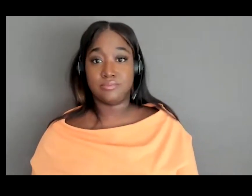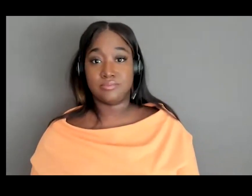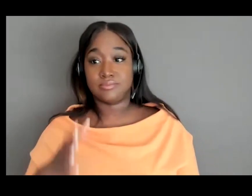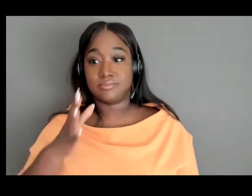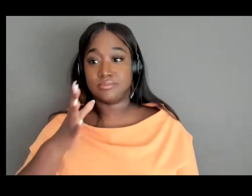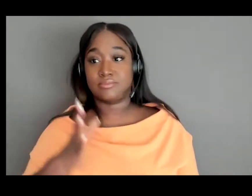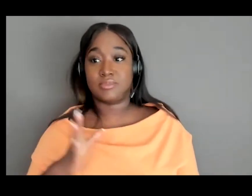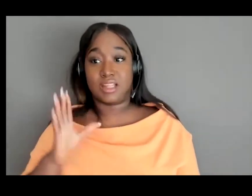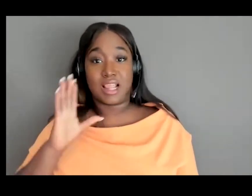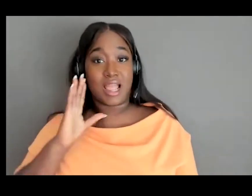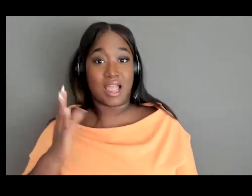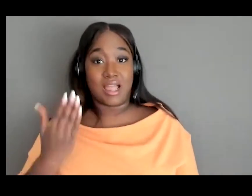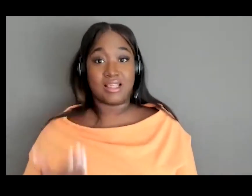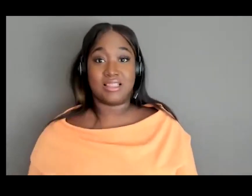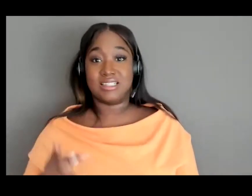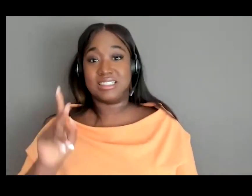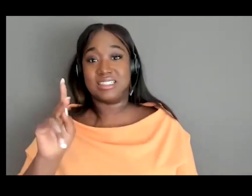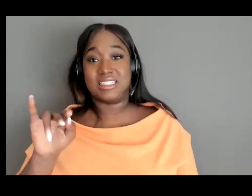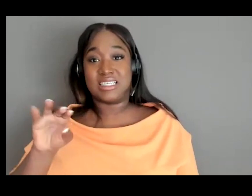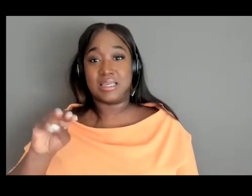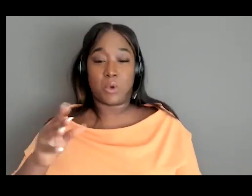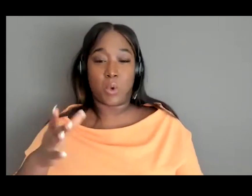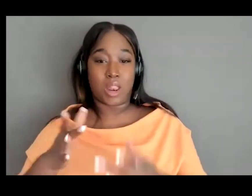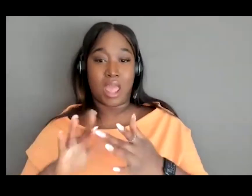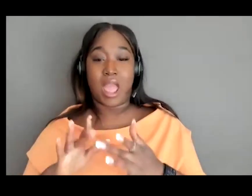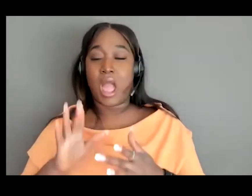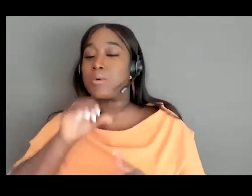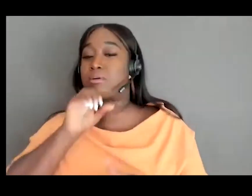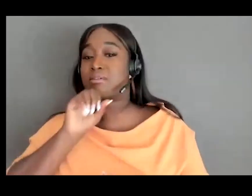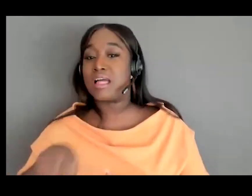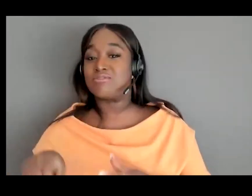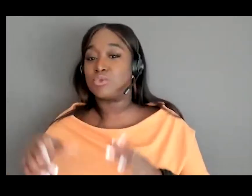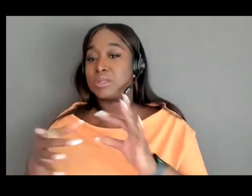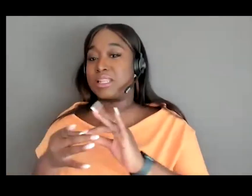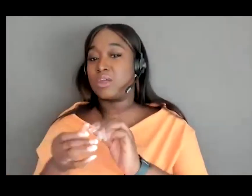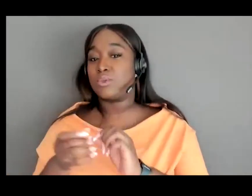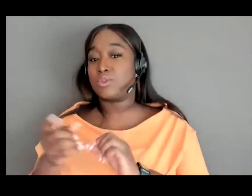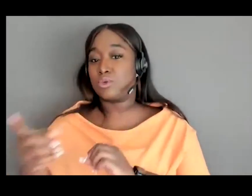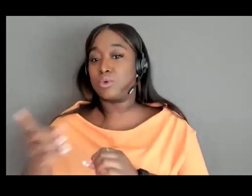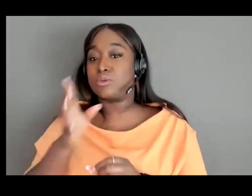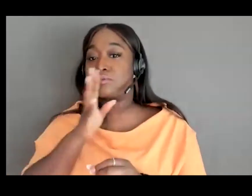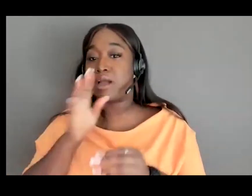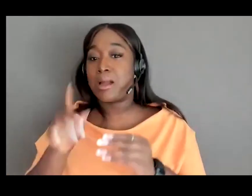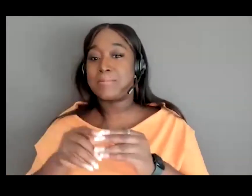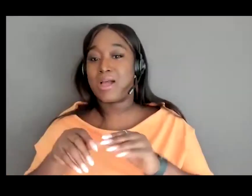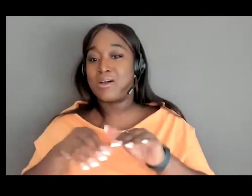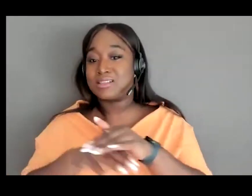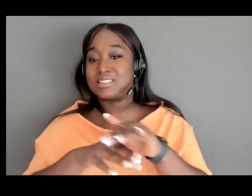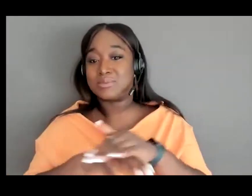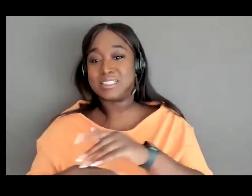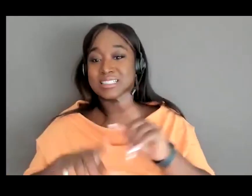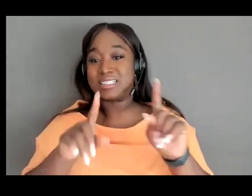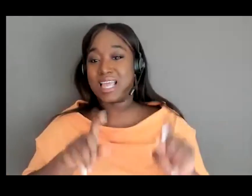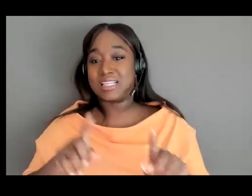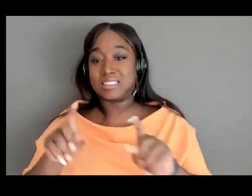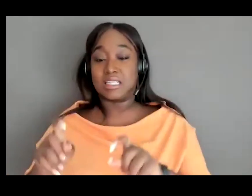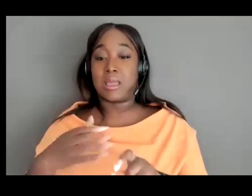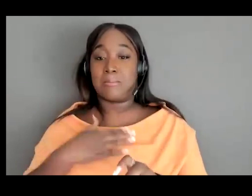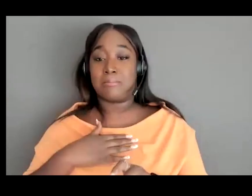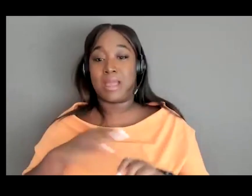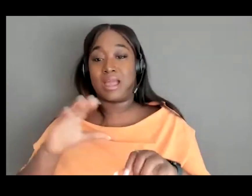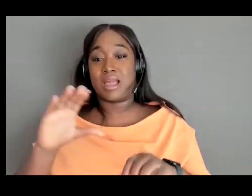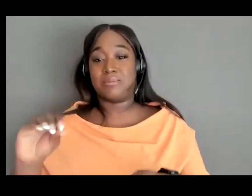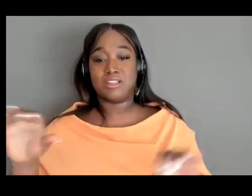Hi, this is Kim online. I would love to connect with you and talk about accessibility testing. My